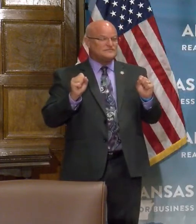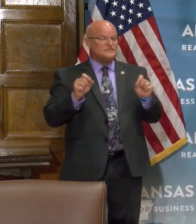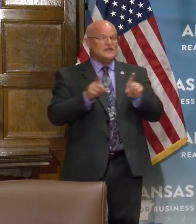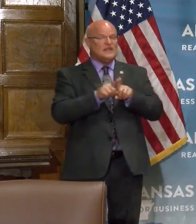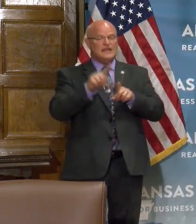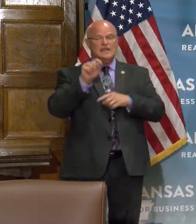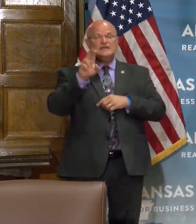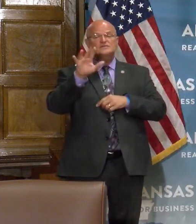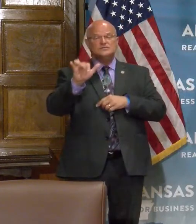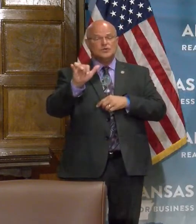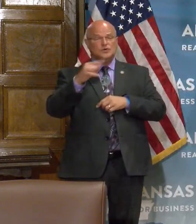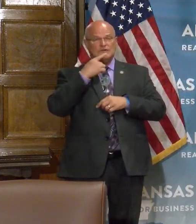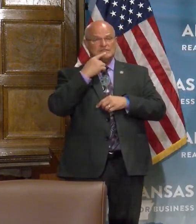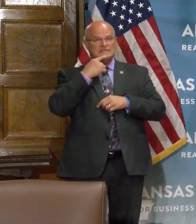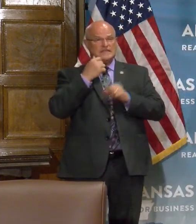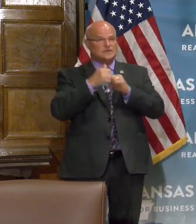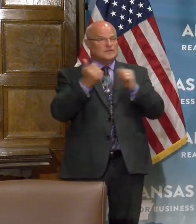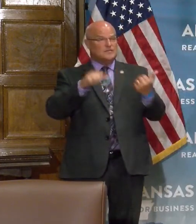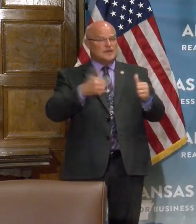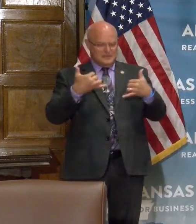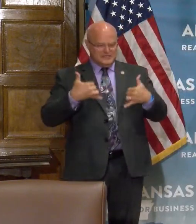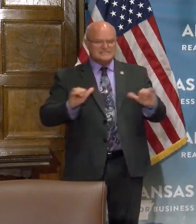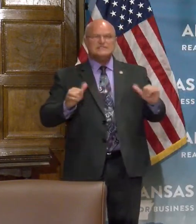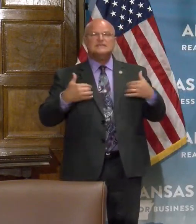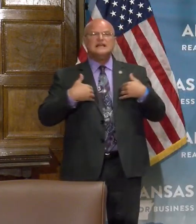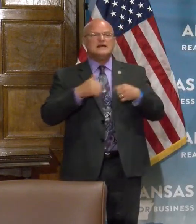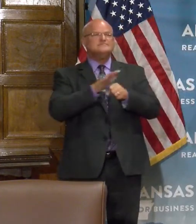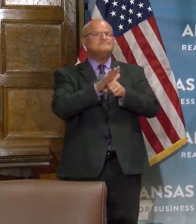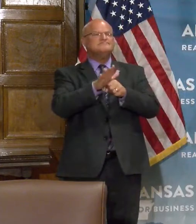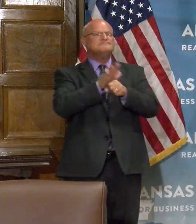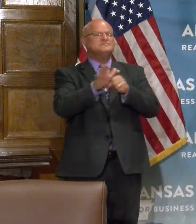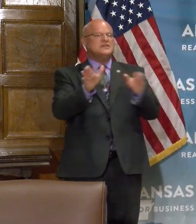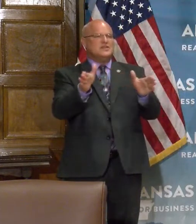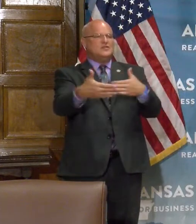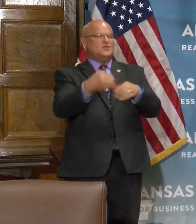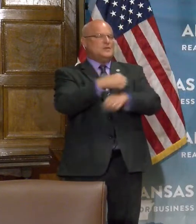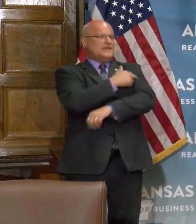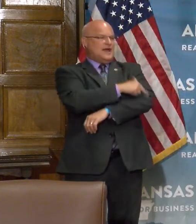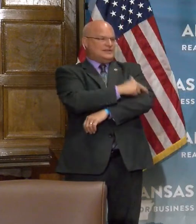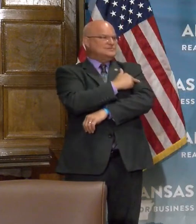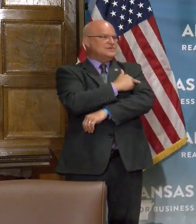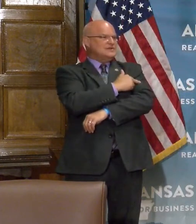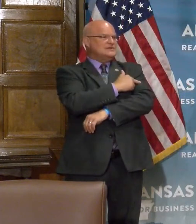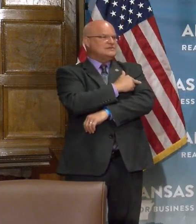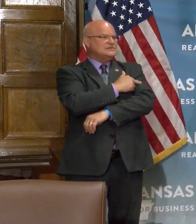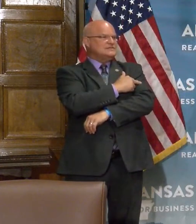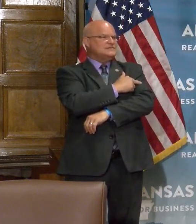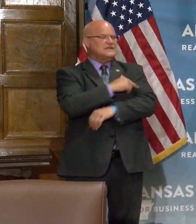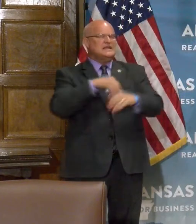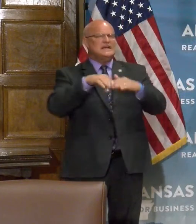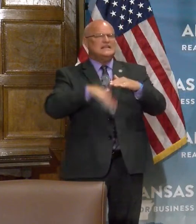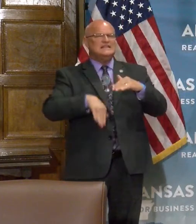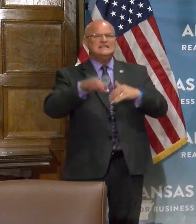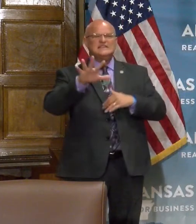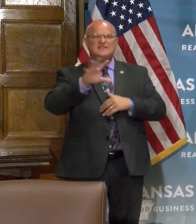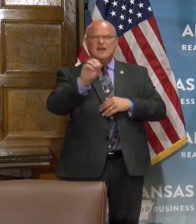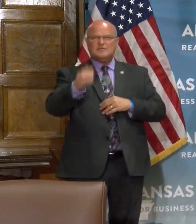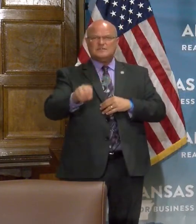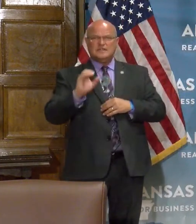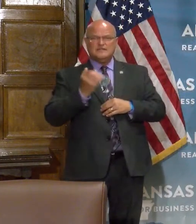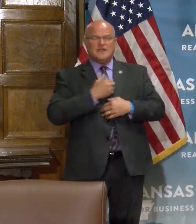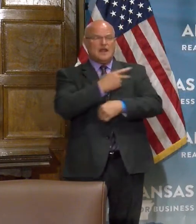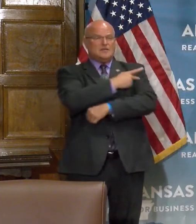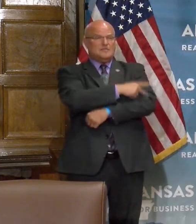Troy with Baptist mentioned, there's still capacity within the hospital systems. Less than 5% of